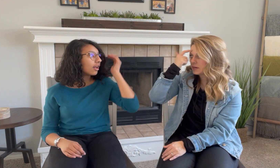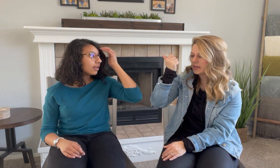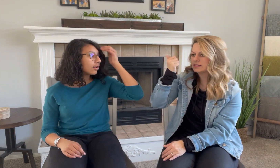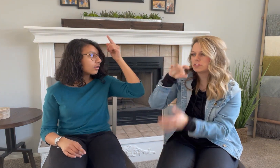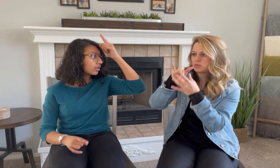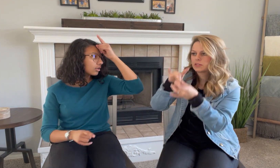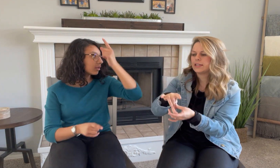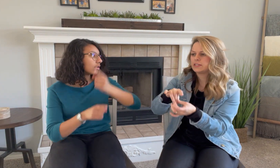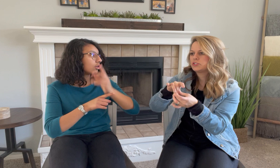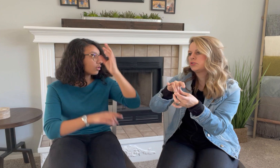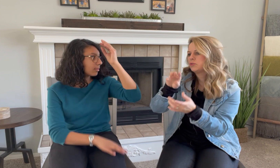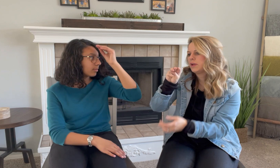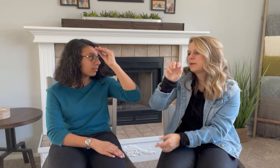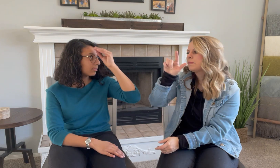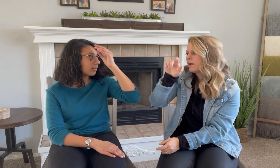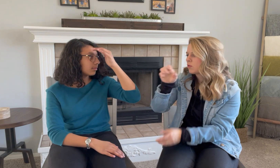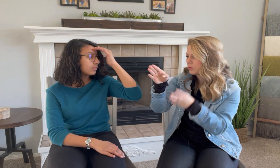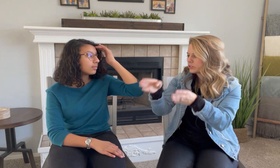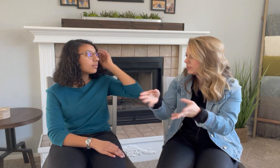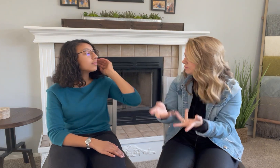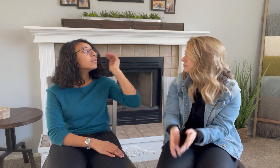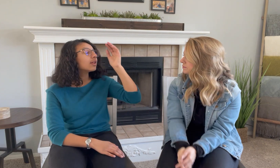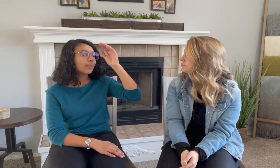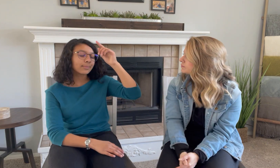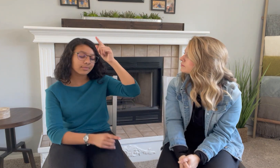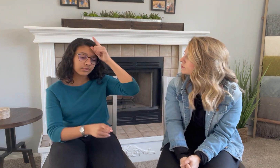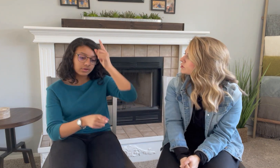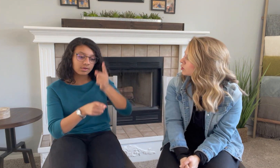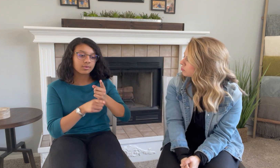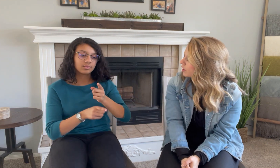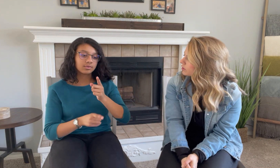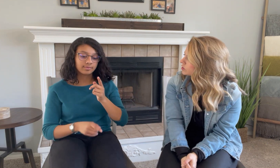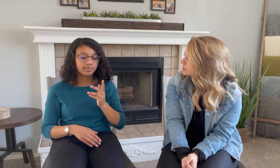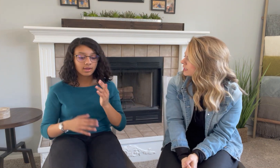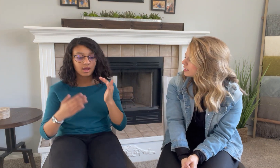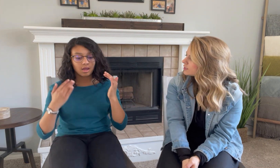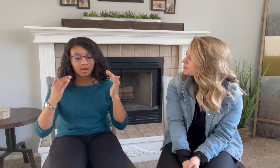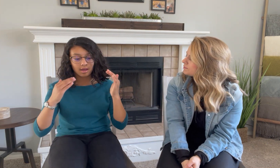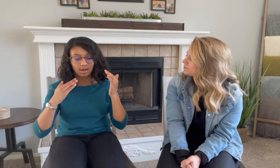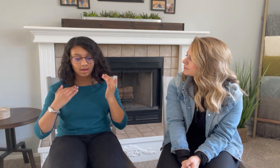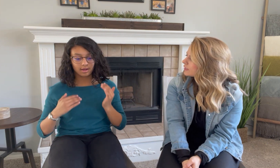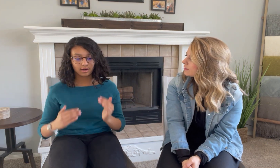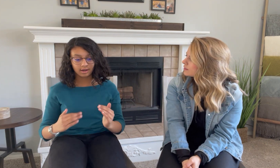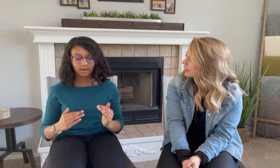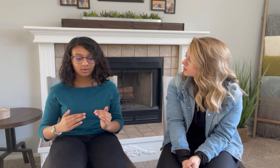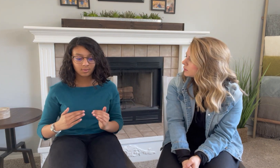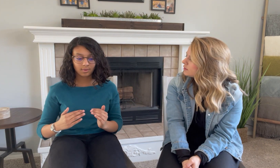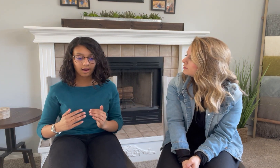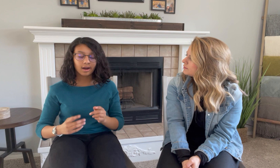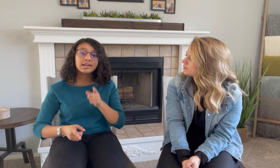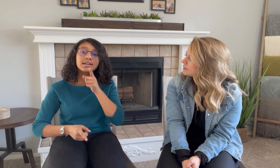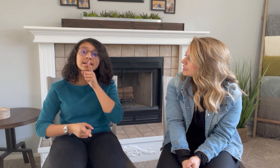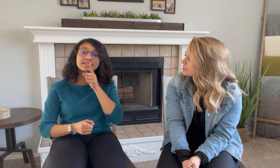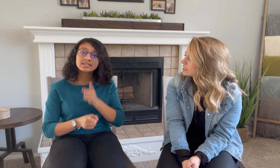because it's related to a male person. So brother, just like this. And then the next one is